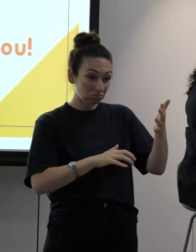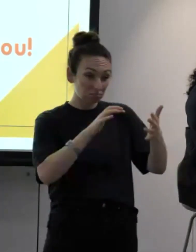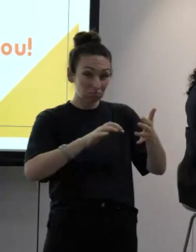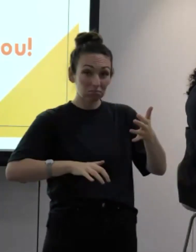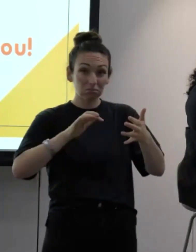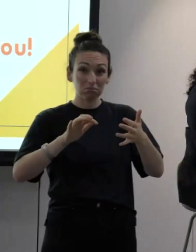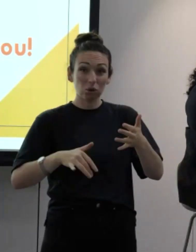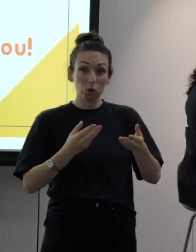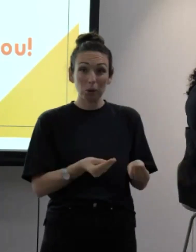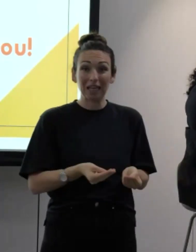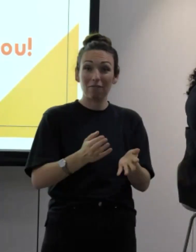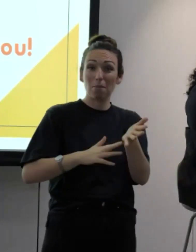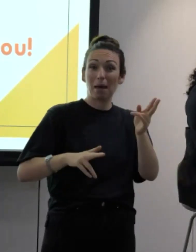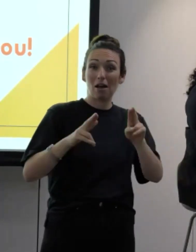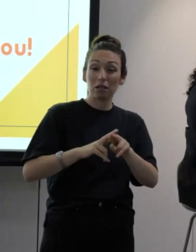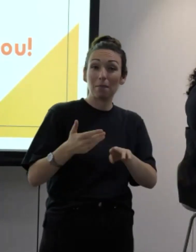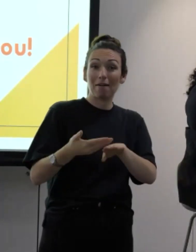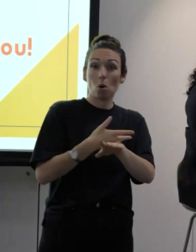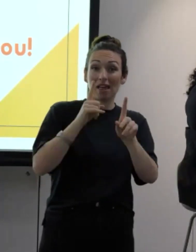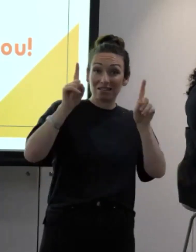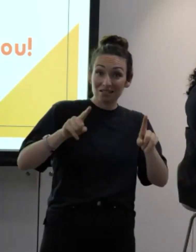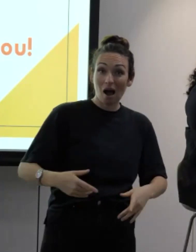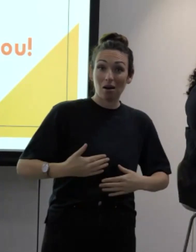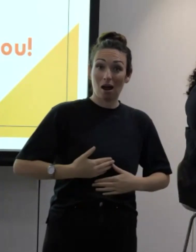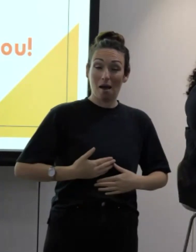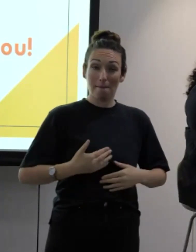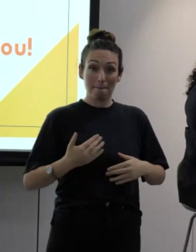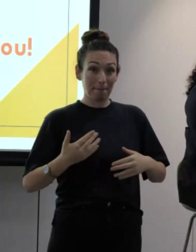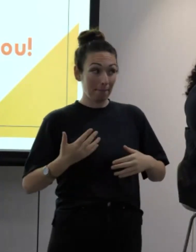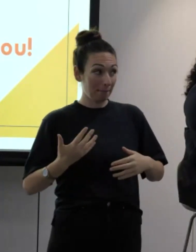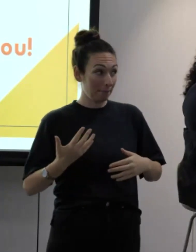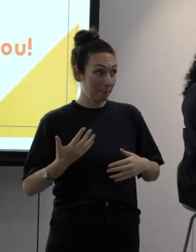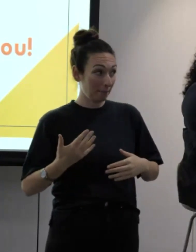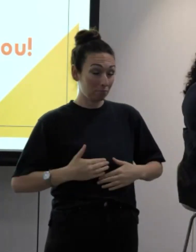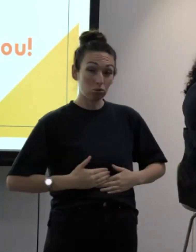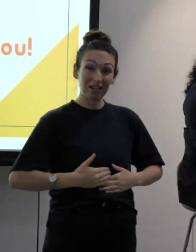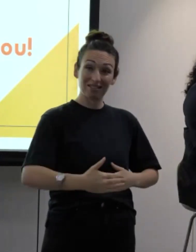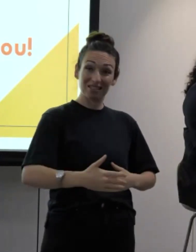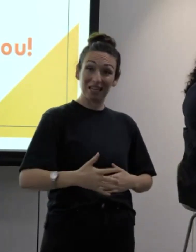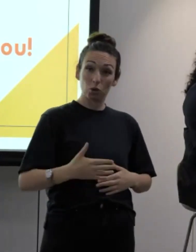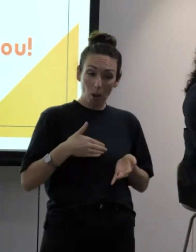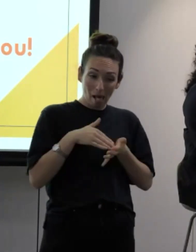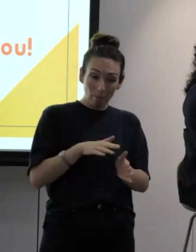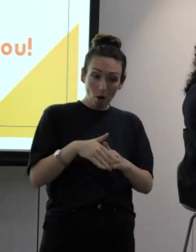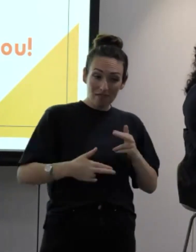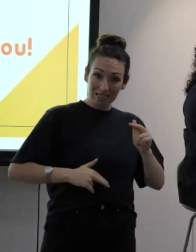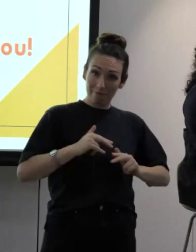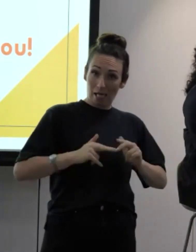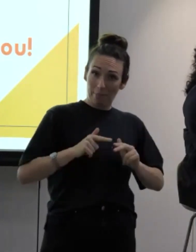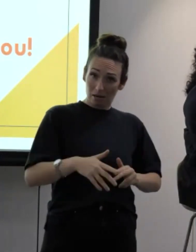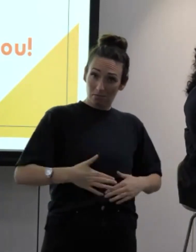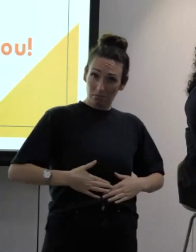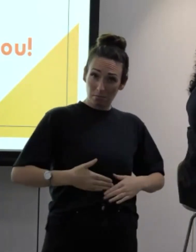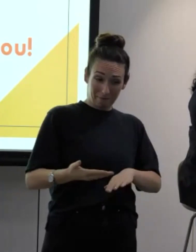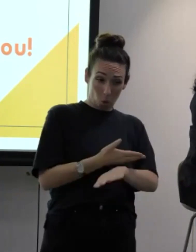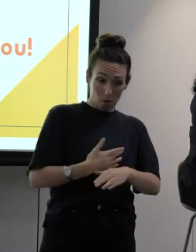actually decide to try to have children to help with that development during pregnancy and